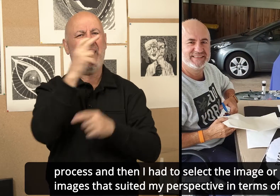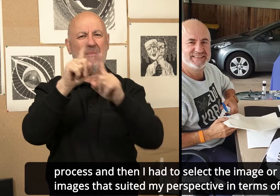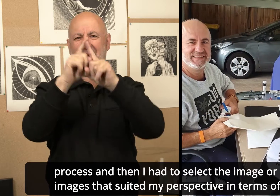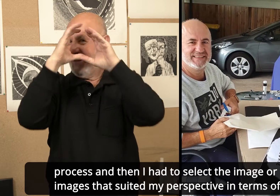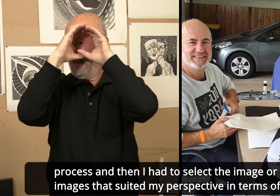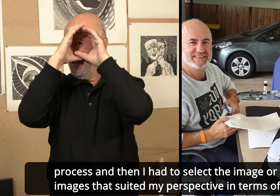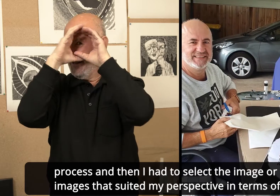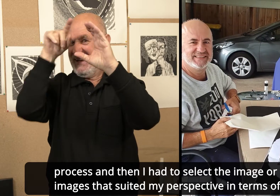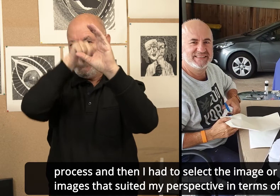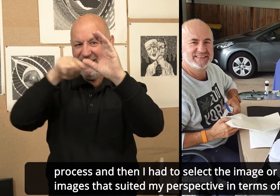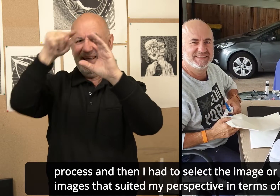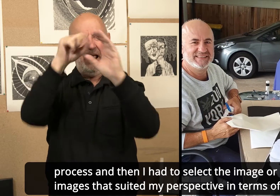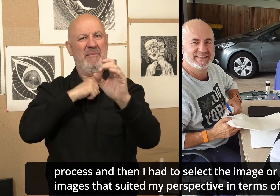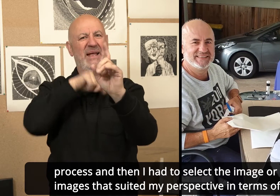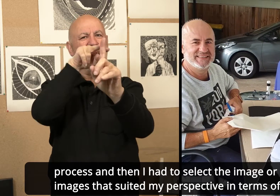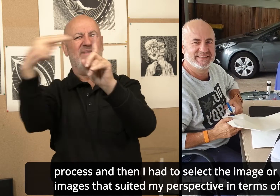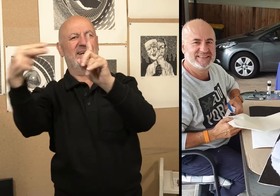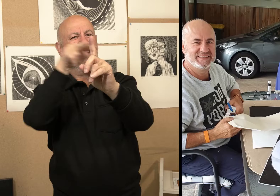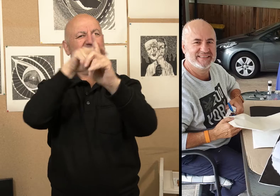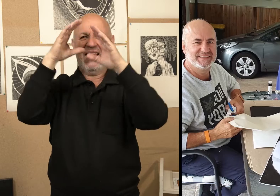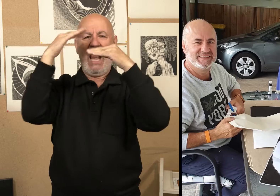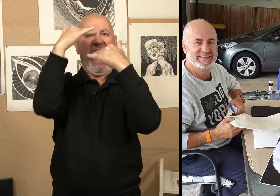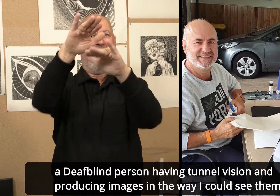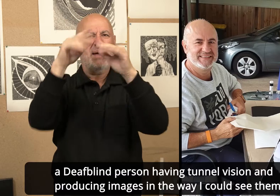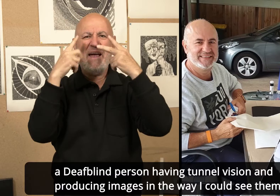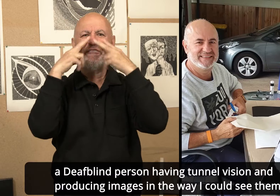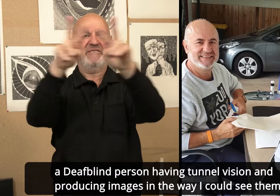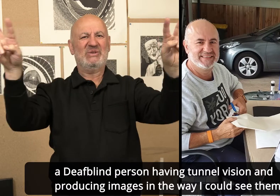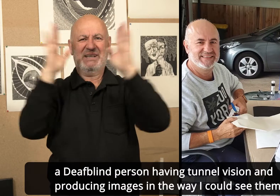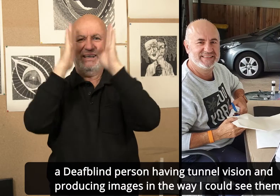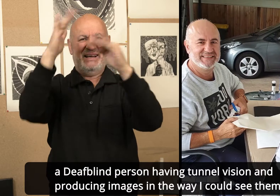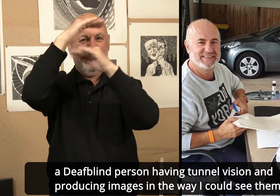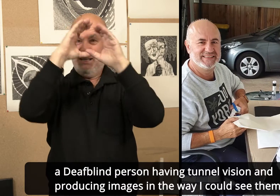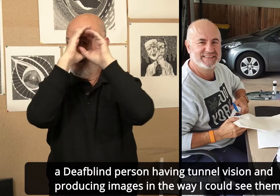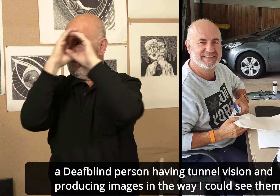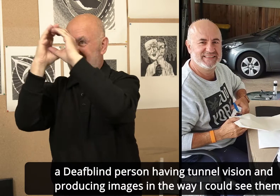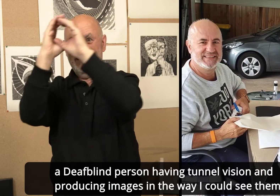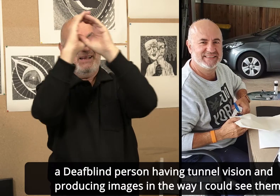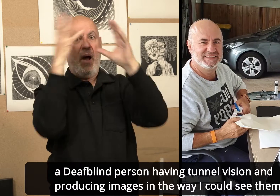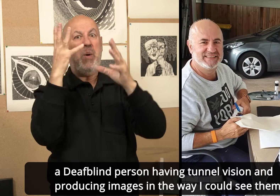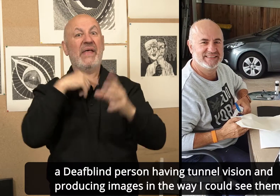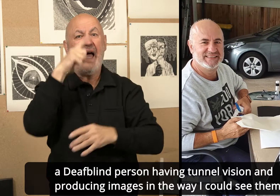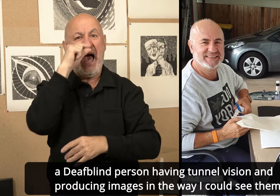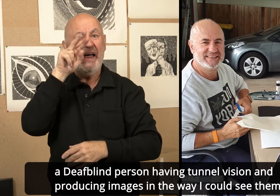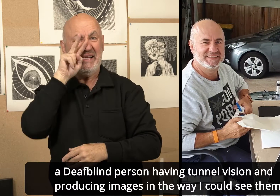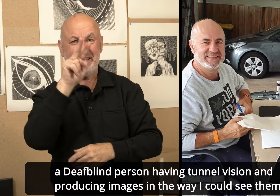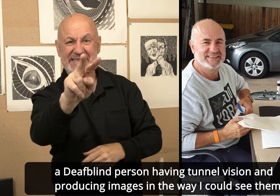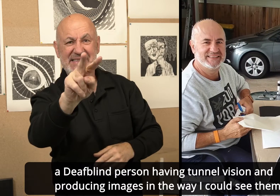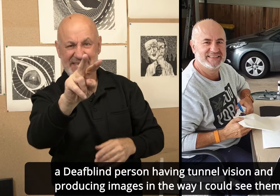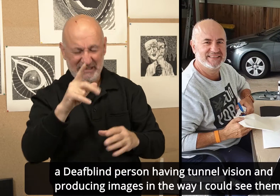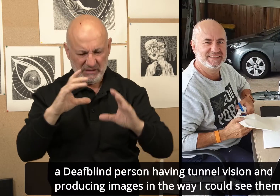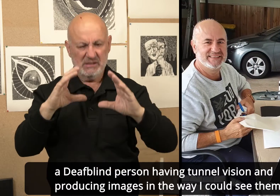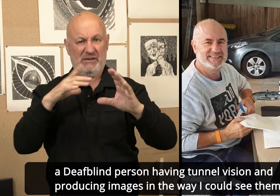or images that suited my perspective in terms of a deafblind person having tunnel vision